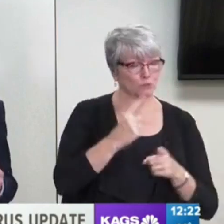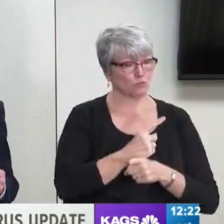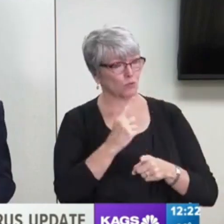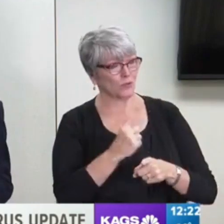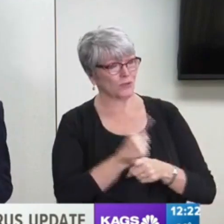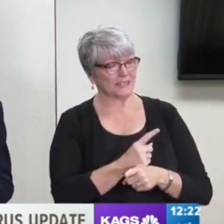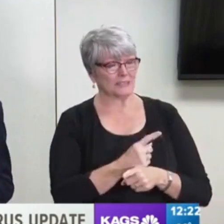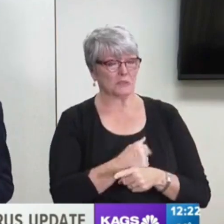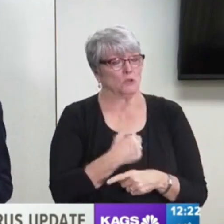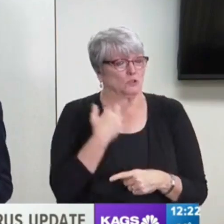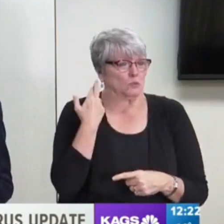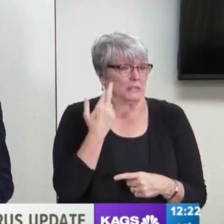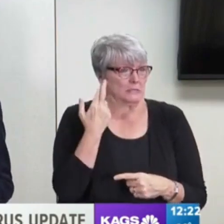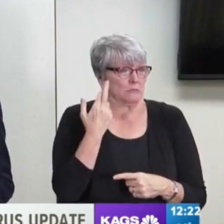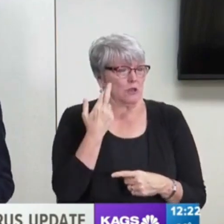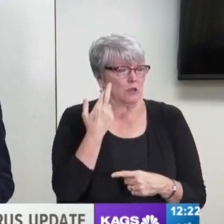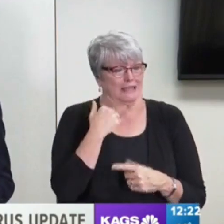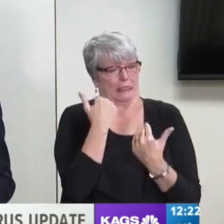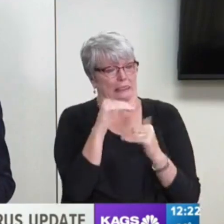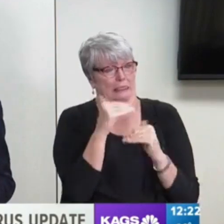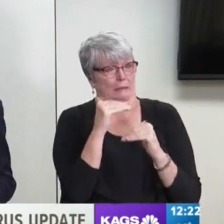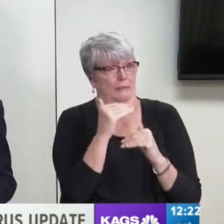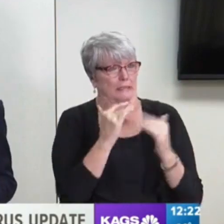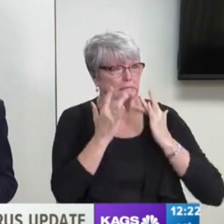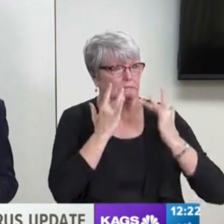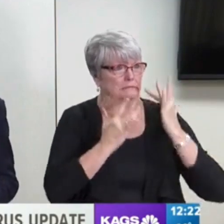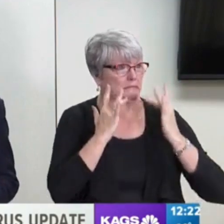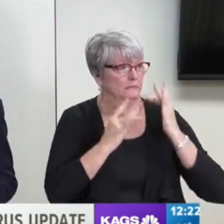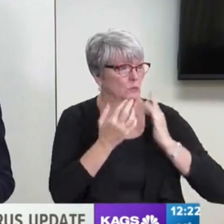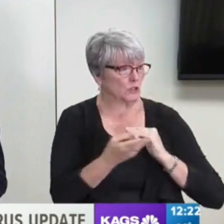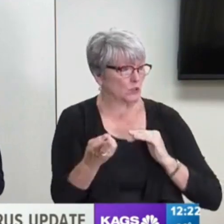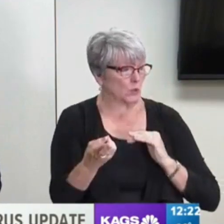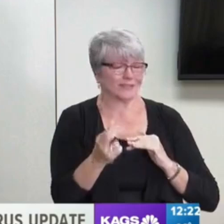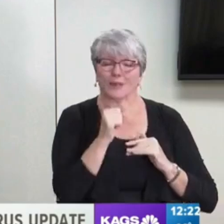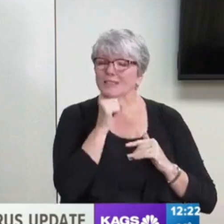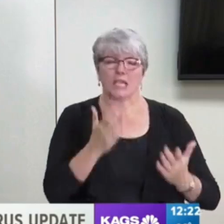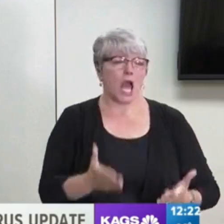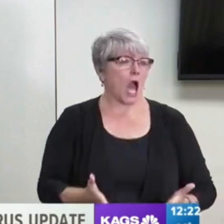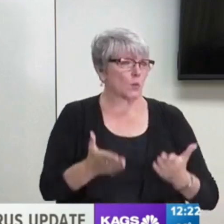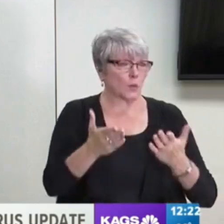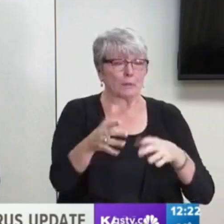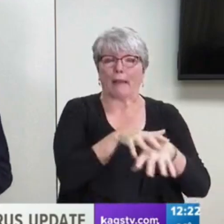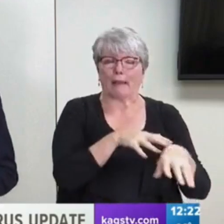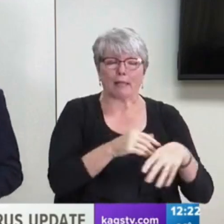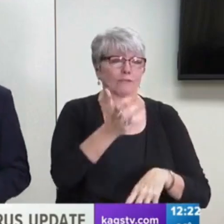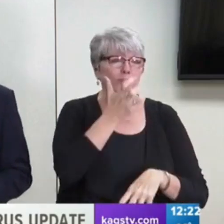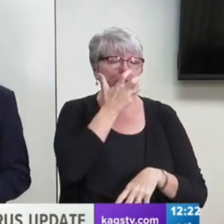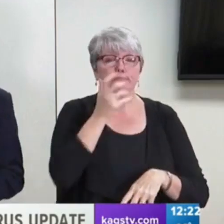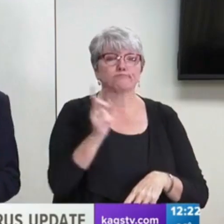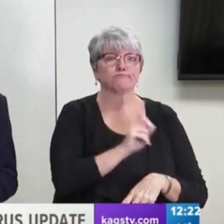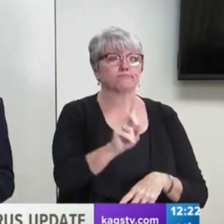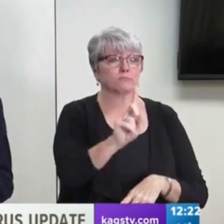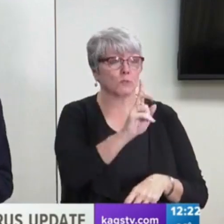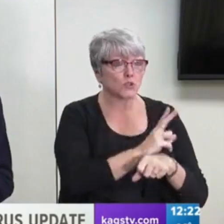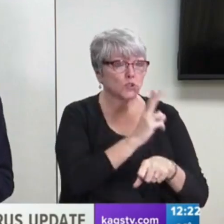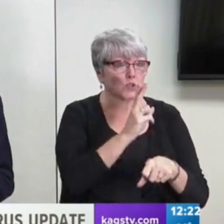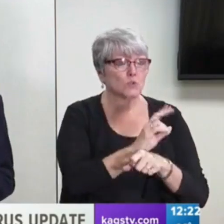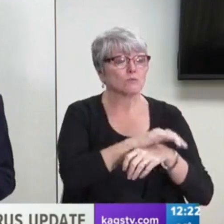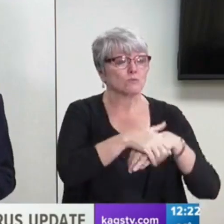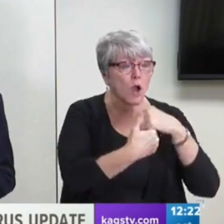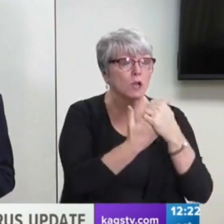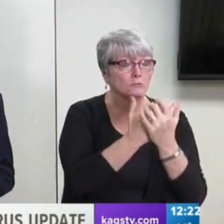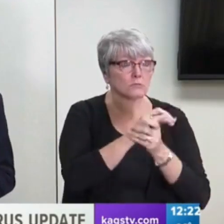then also what's appropriate in a resource-limited situation. And so that is not a recommendation. What is a recommendation is to use hand